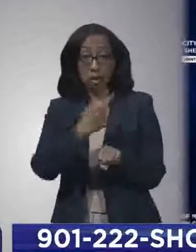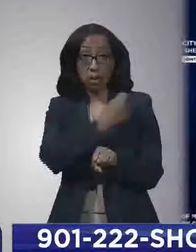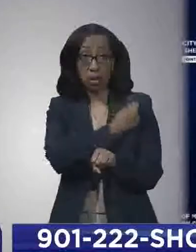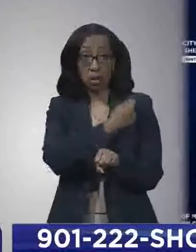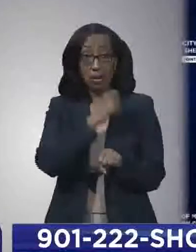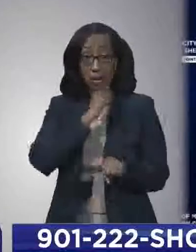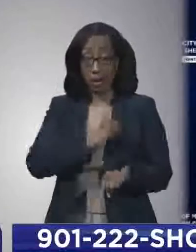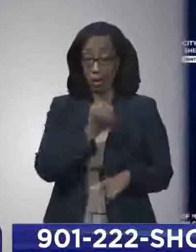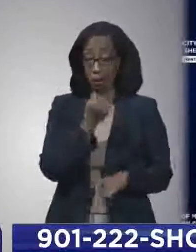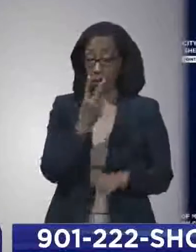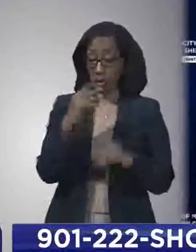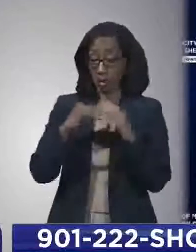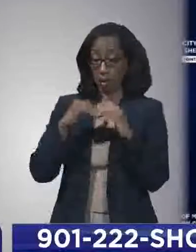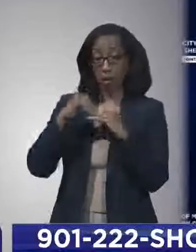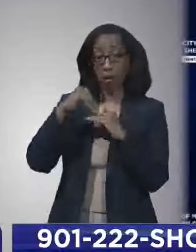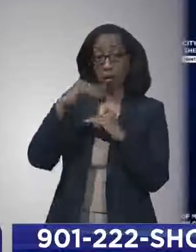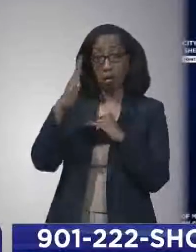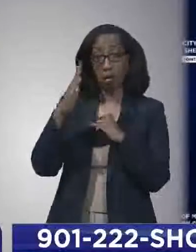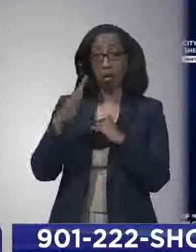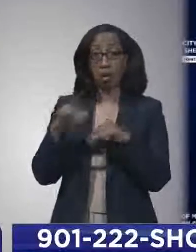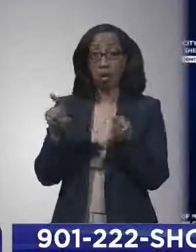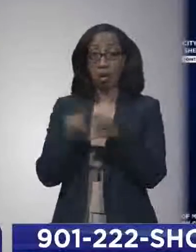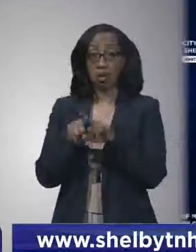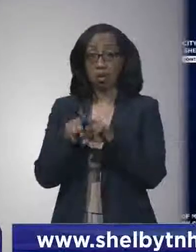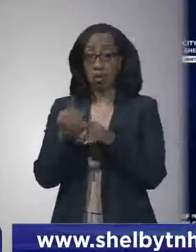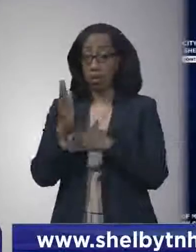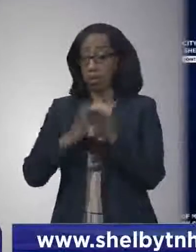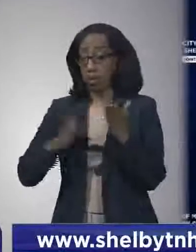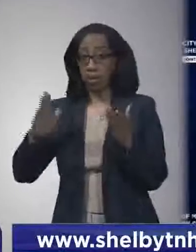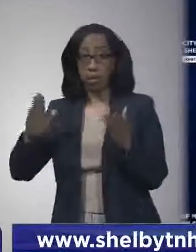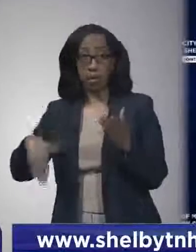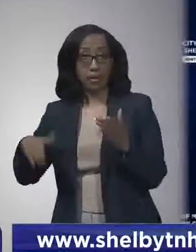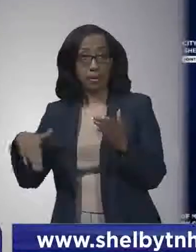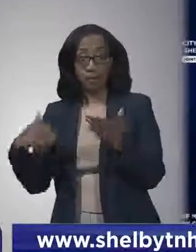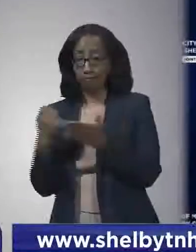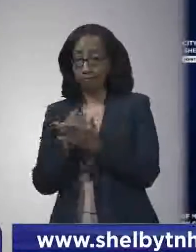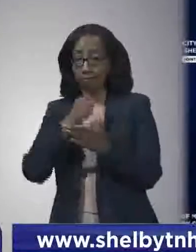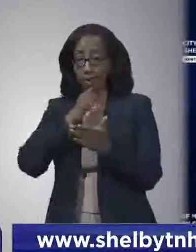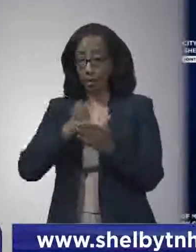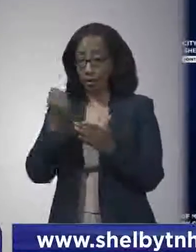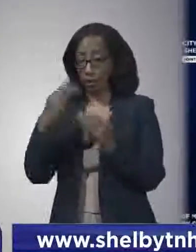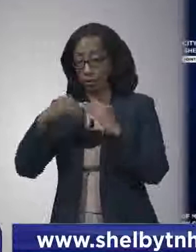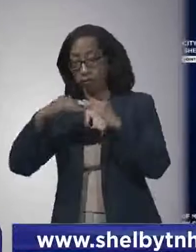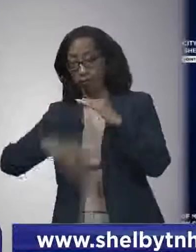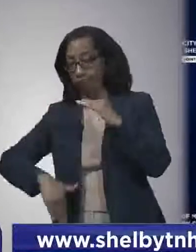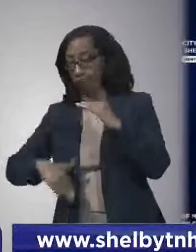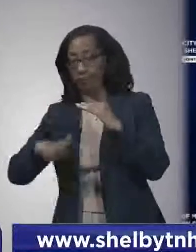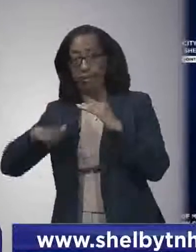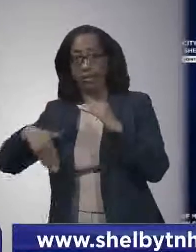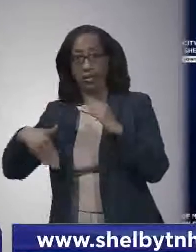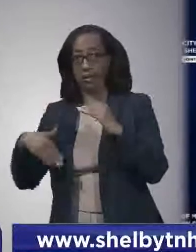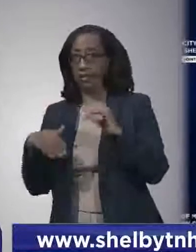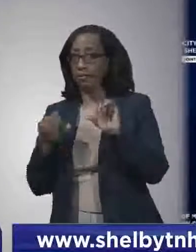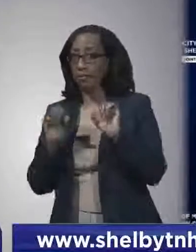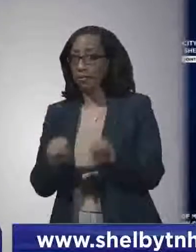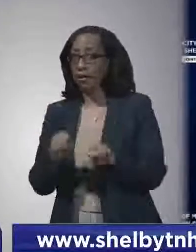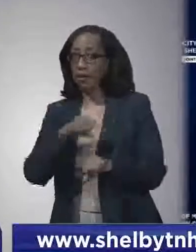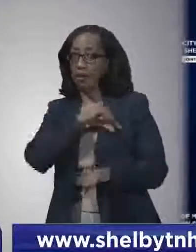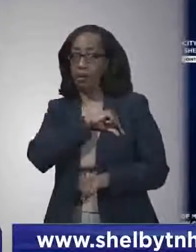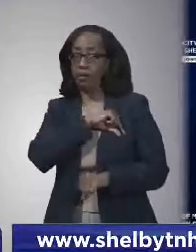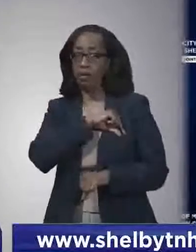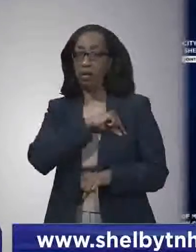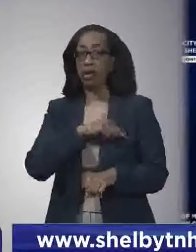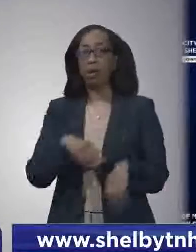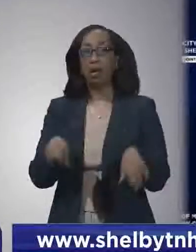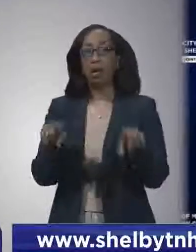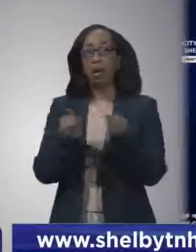are 12 and over, and those who have not yet had that ability, so those that are less than 12. We also have seen the Delta variant